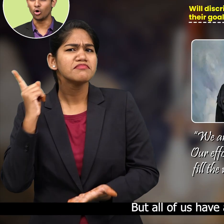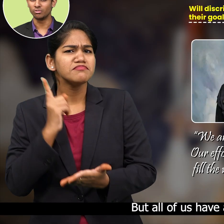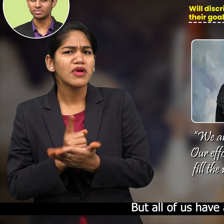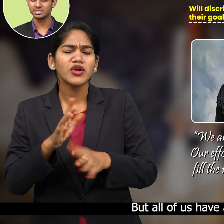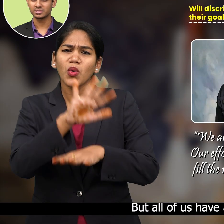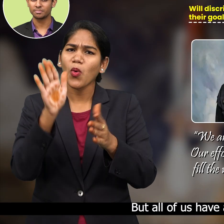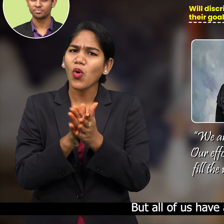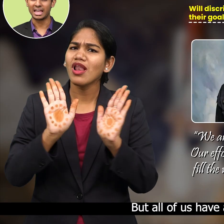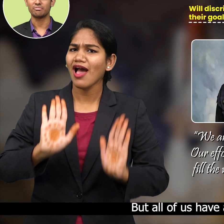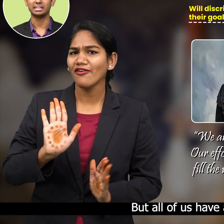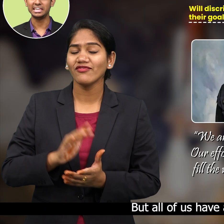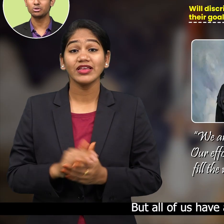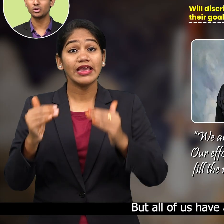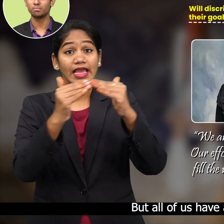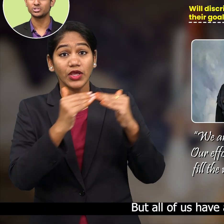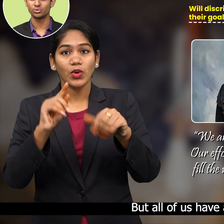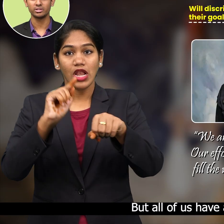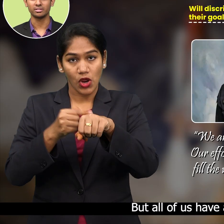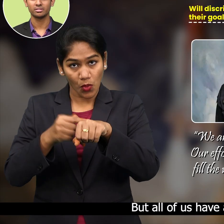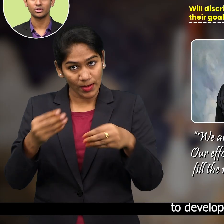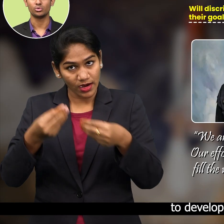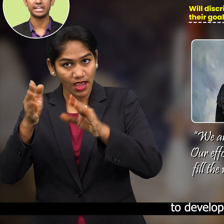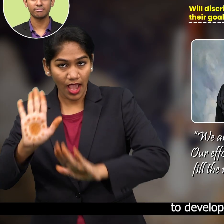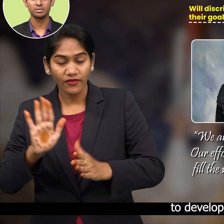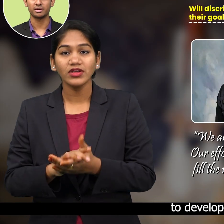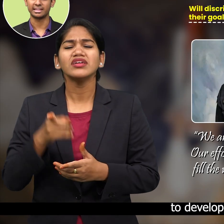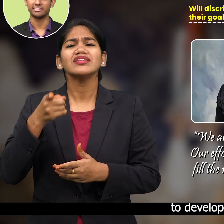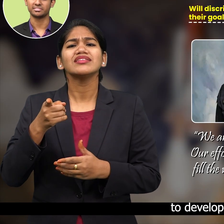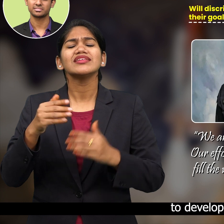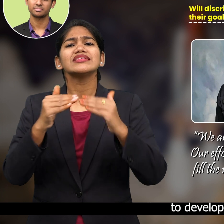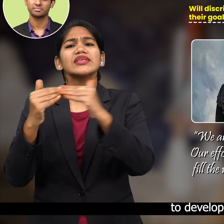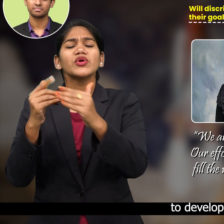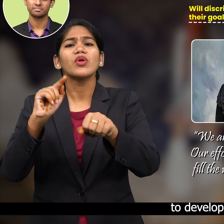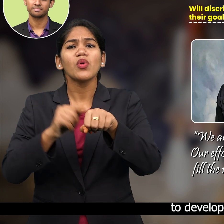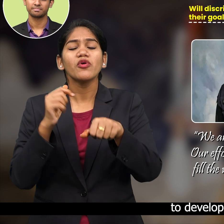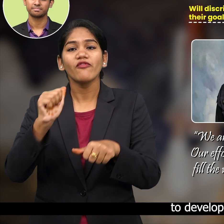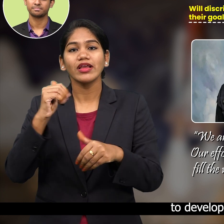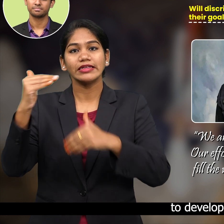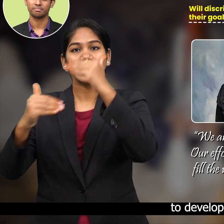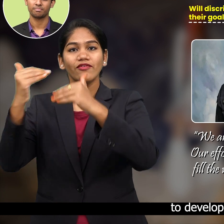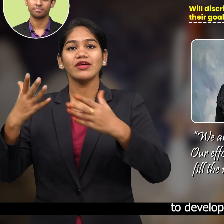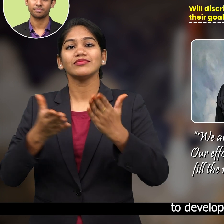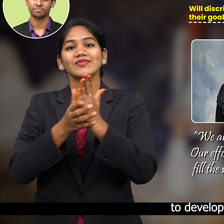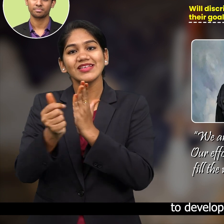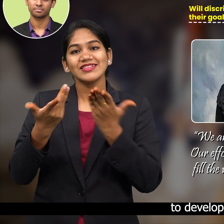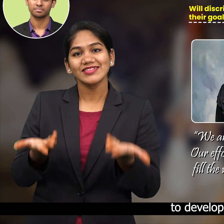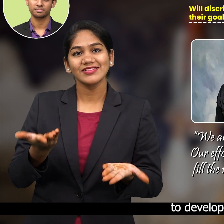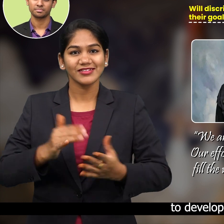but all of us have an equal opportunity to develop our talents.